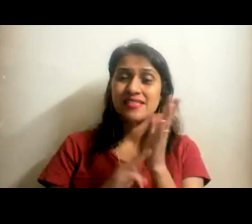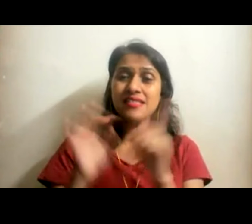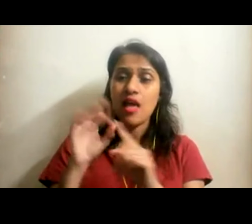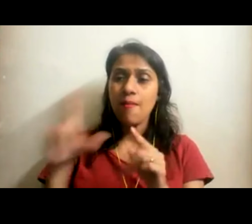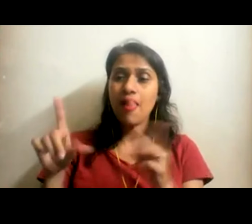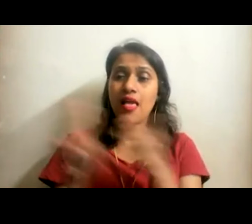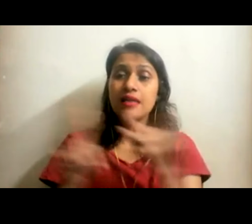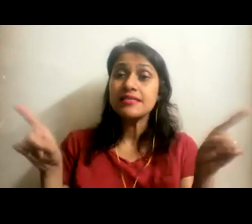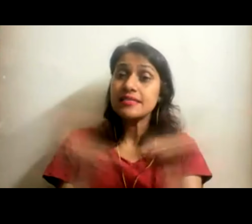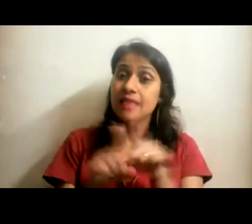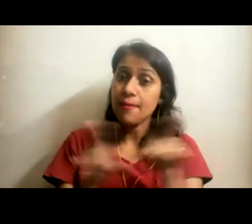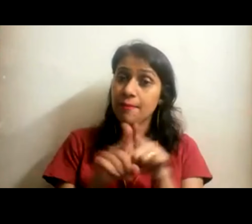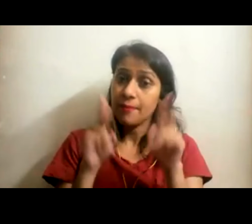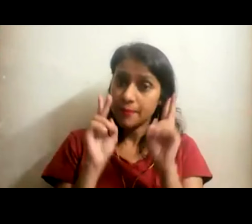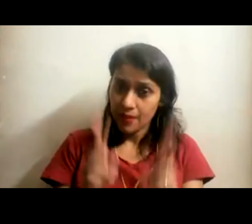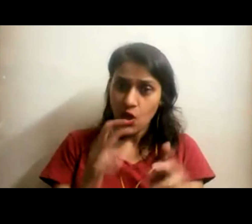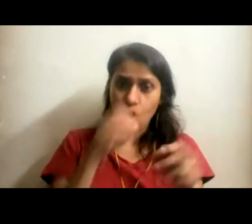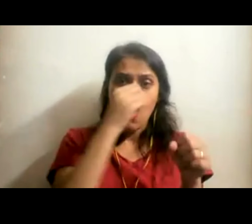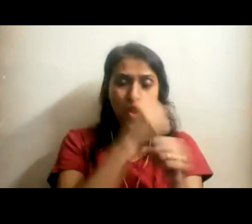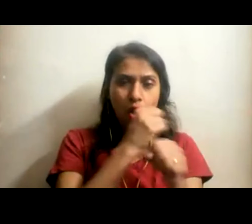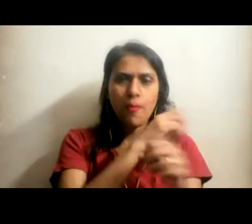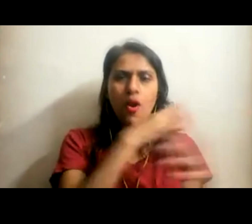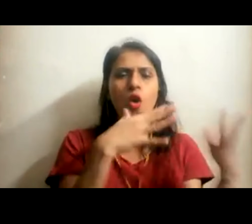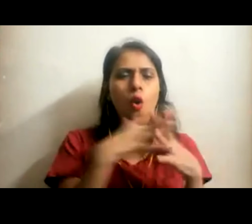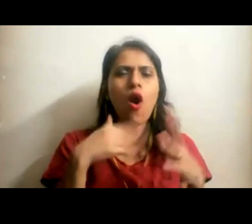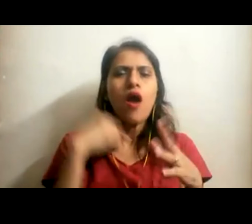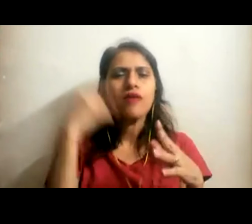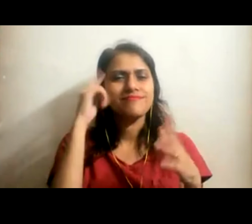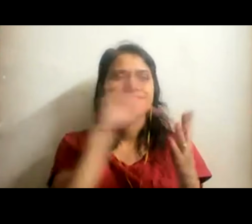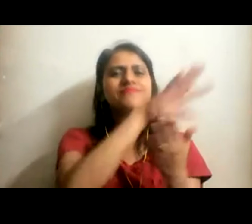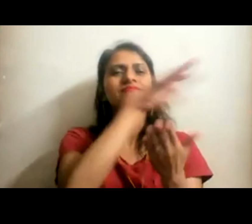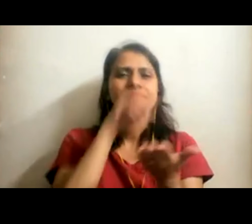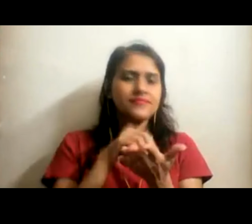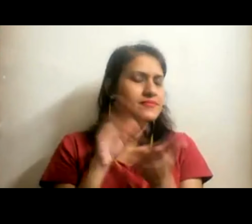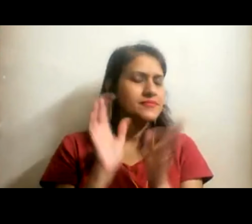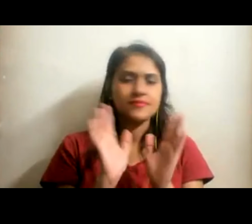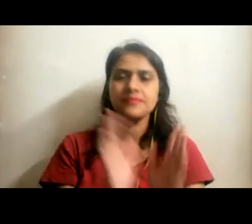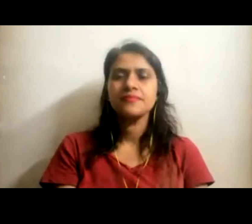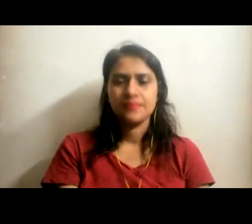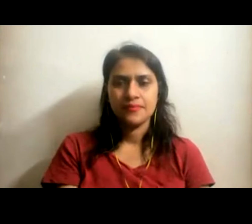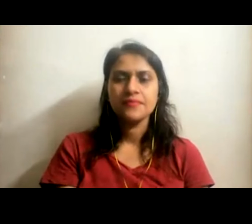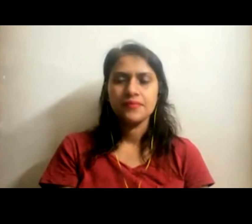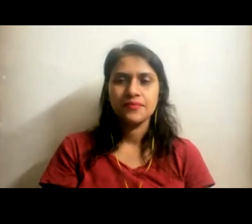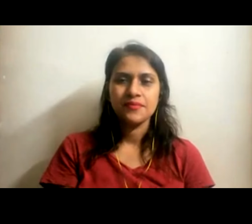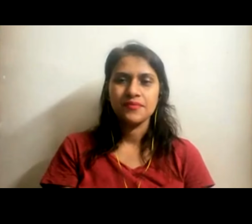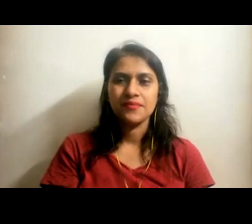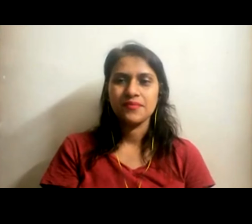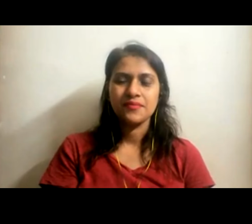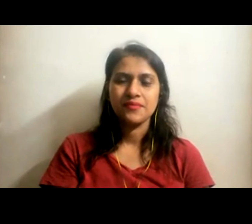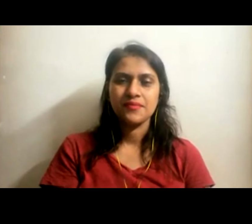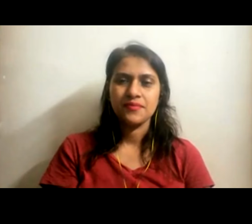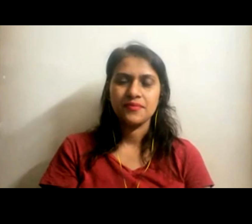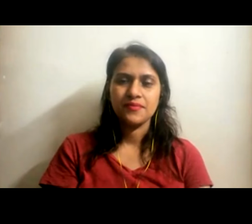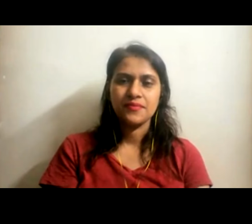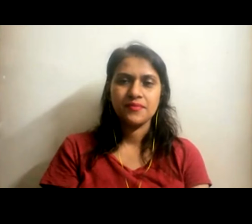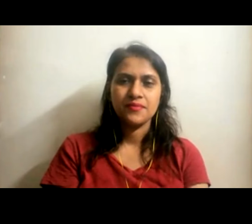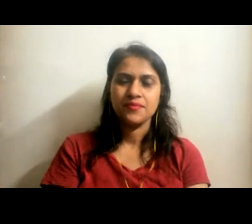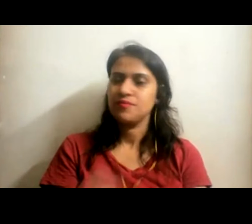of data taken from the government I website or was different thinking about the sources. longitudinal idea. Yeah, no, that's